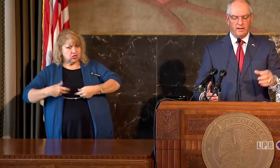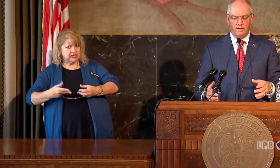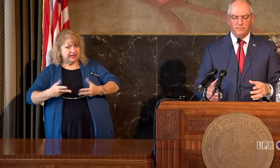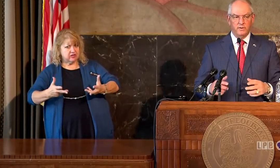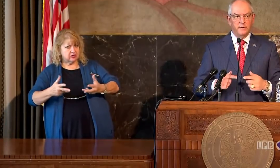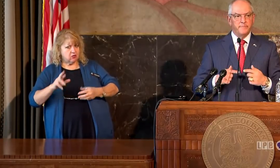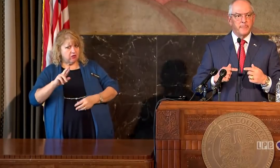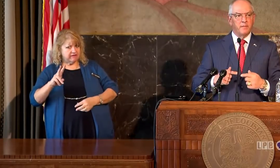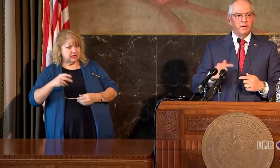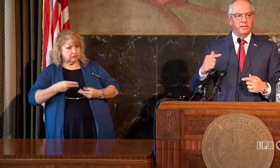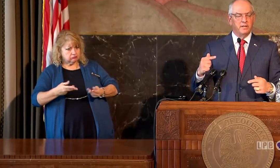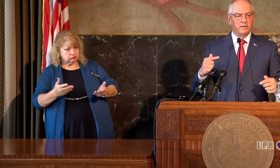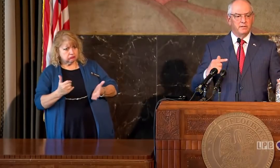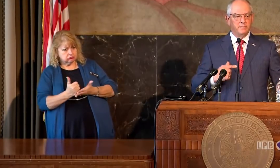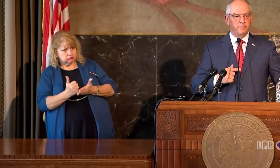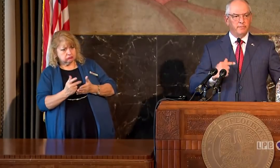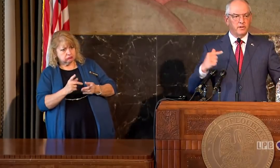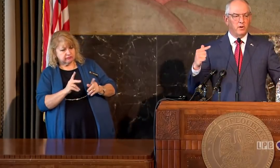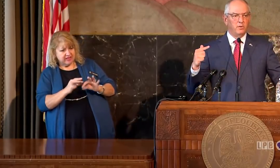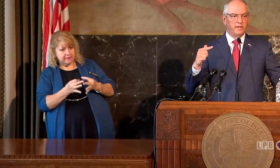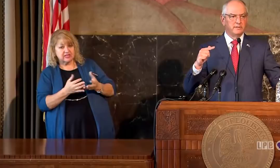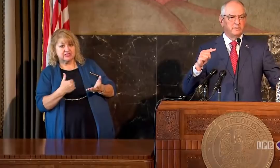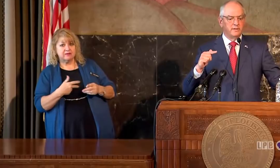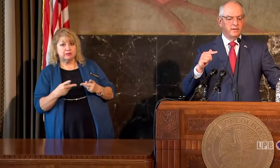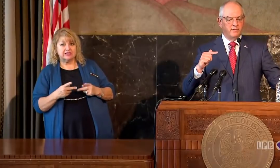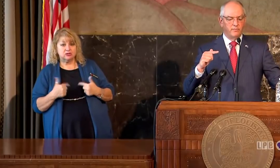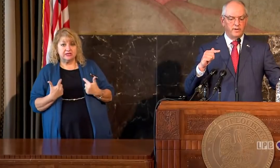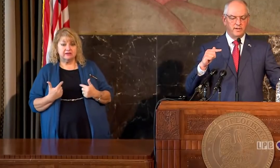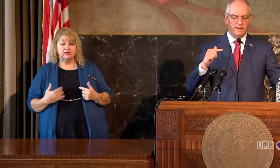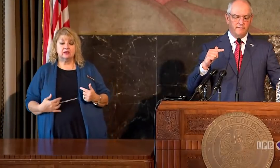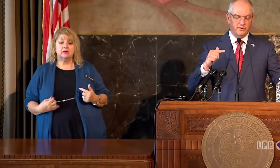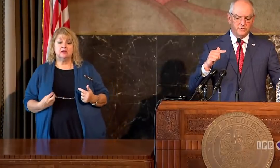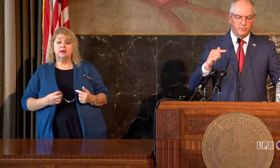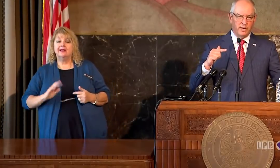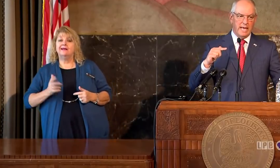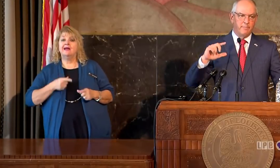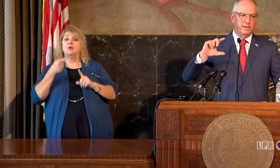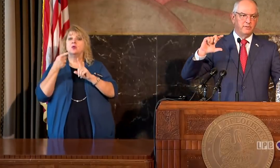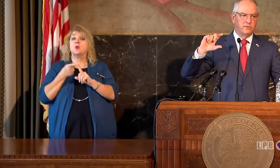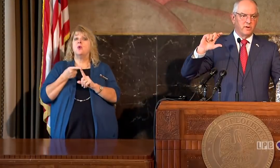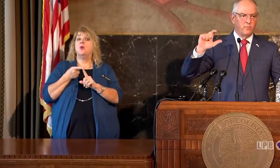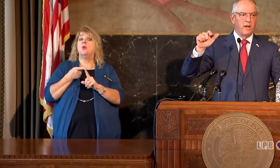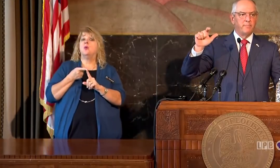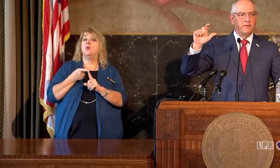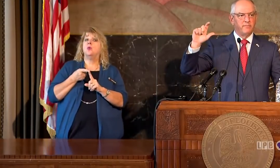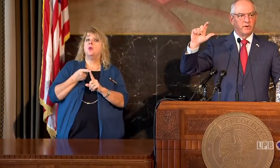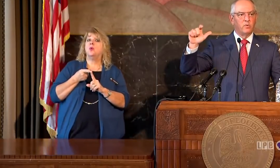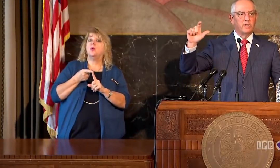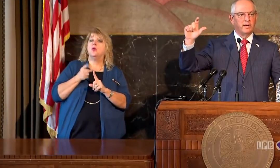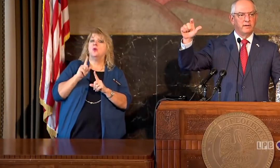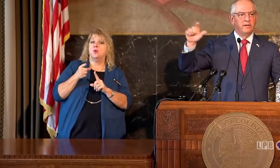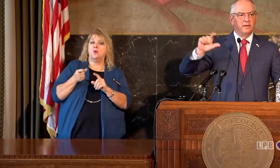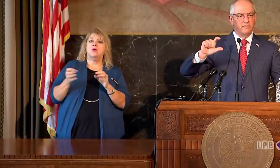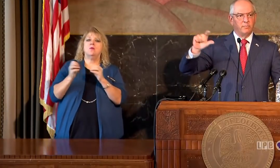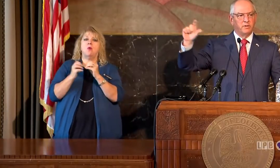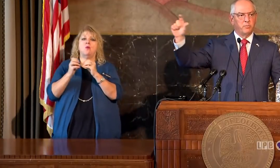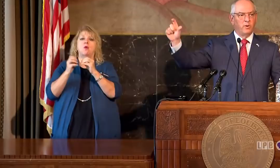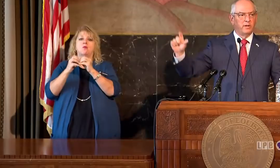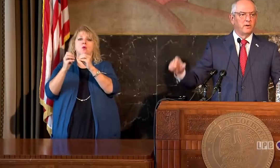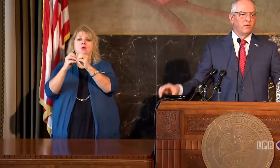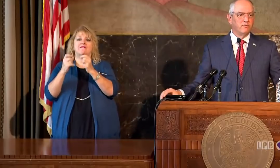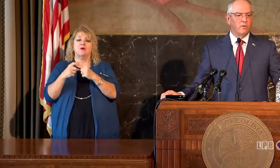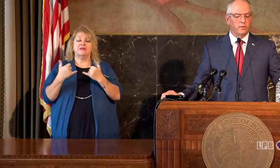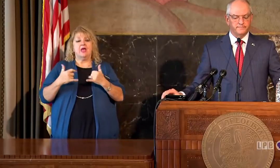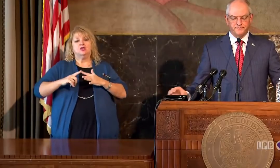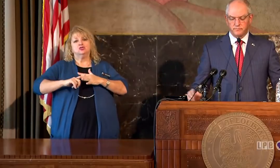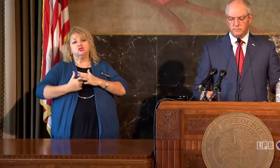be slightly off. But the goal is, and what I've been assured will happen, is it's going to ramp up very quickly from this